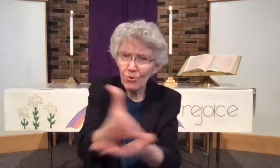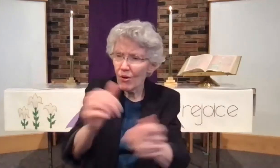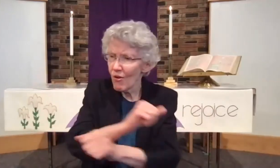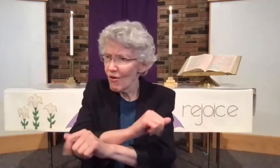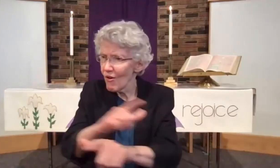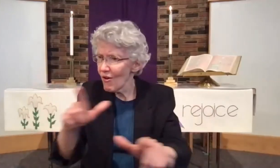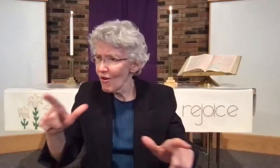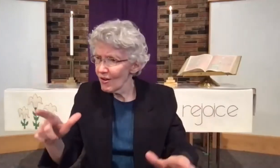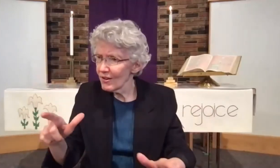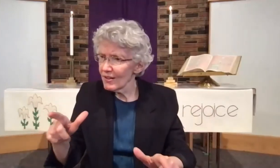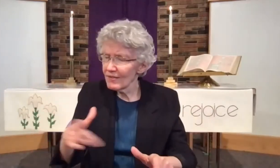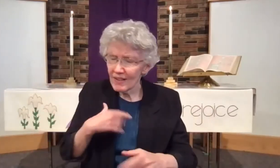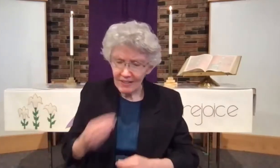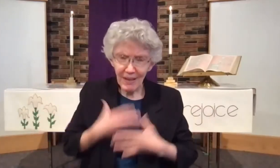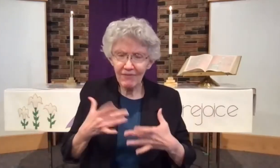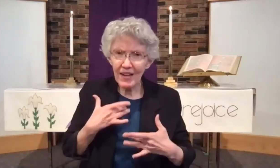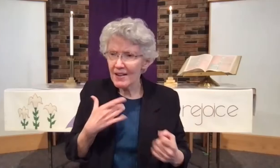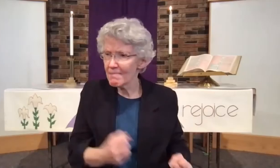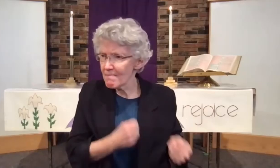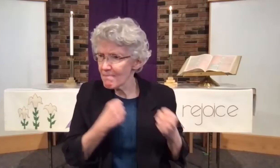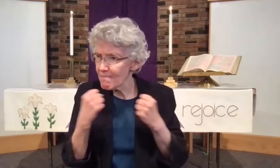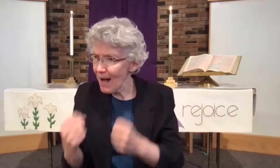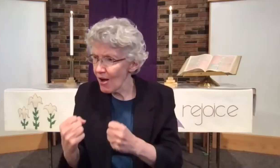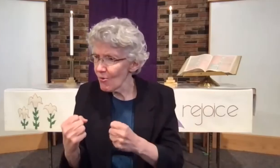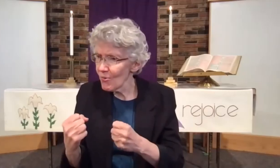go forth into the world